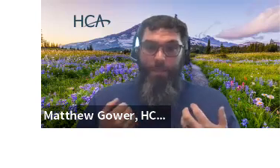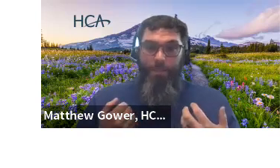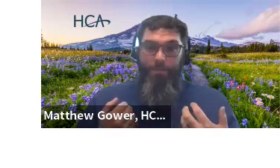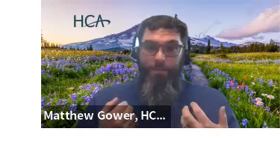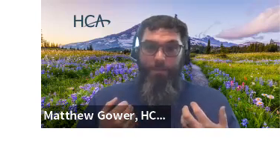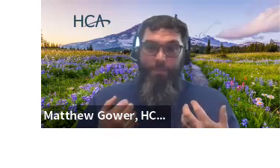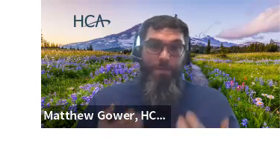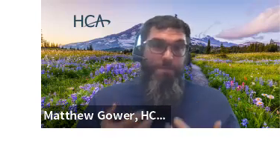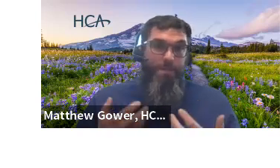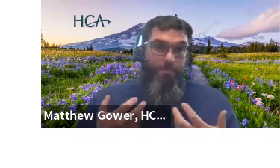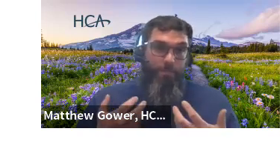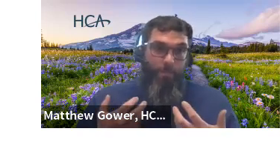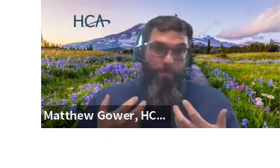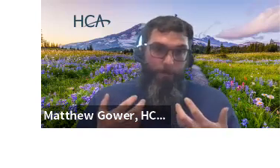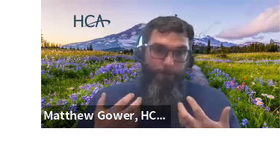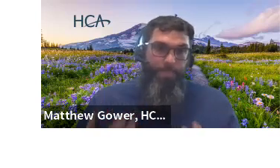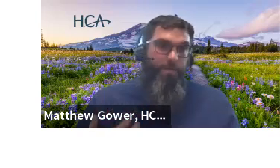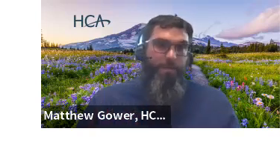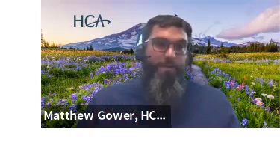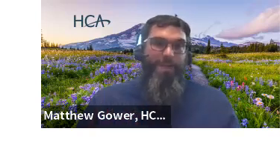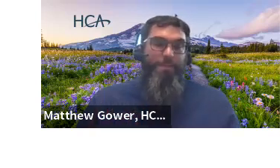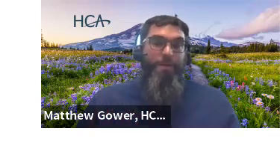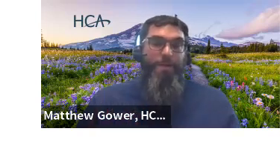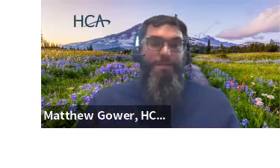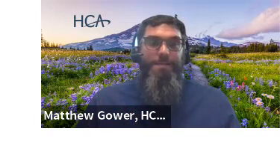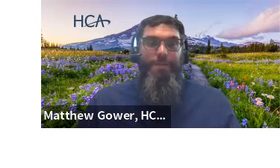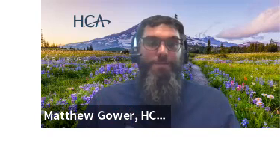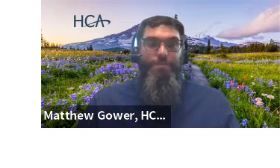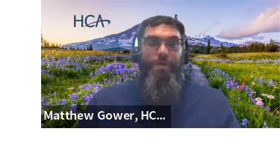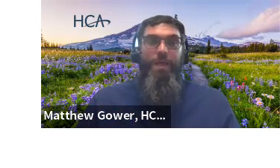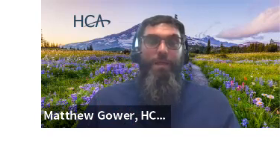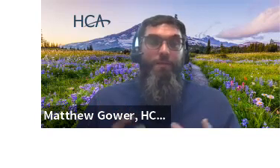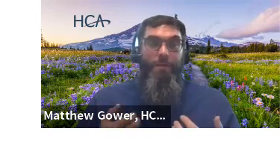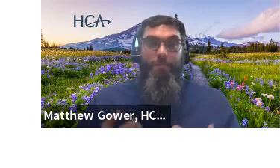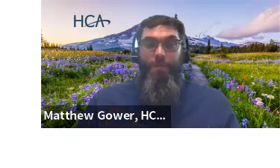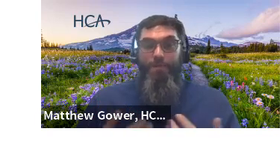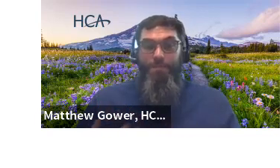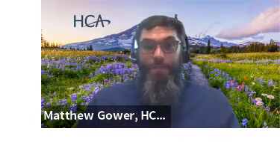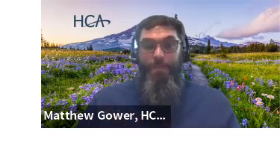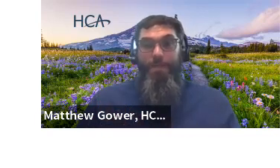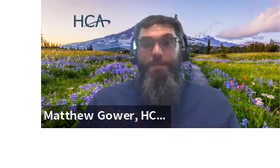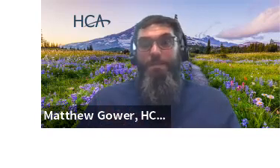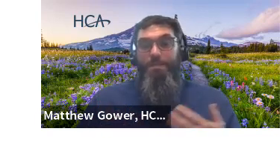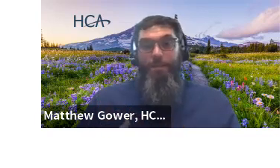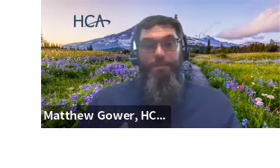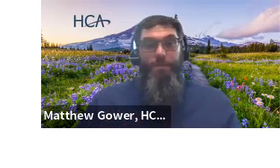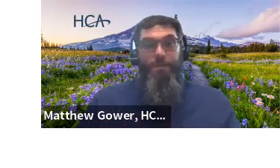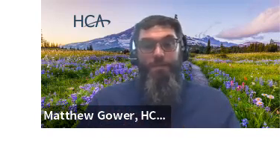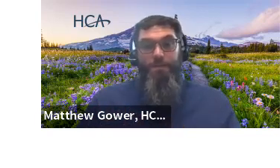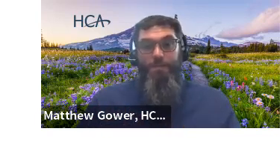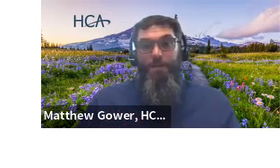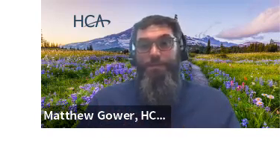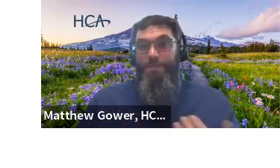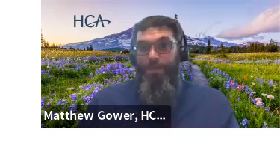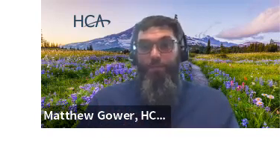and but it is a bigger kind of hammer, I guess, bigger tool, can overcome large systemic needs. The establishment of